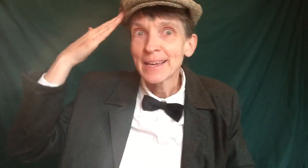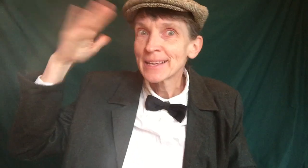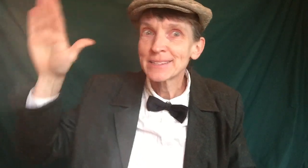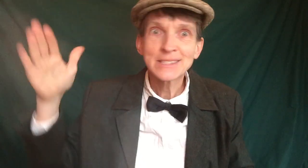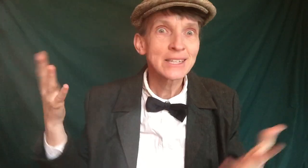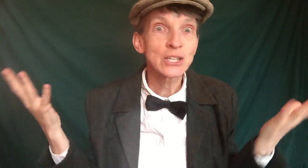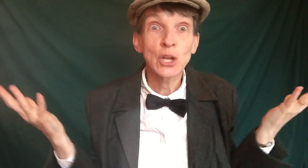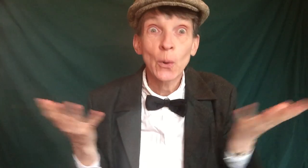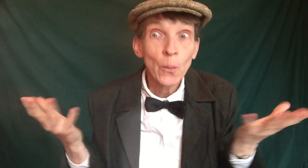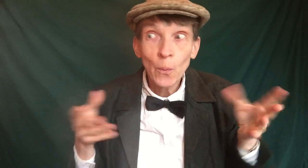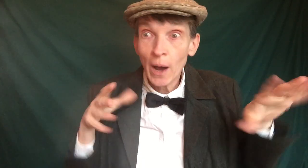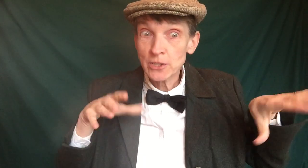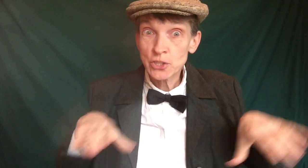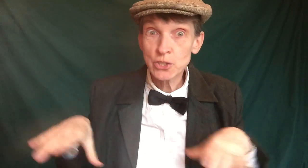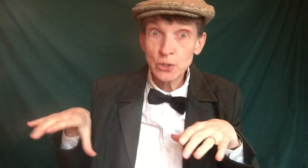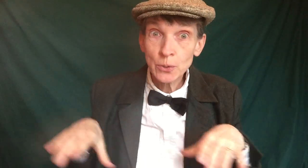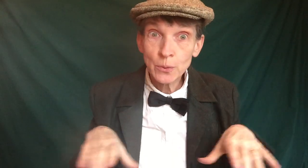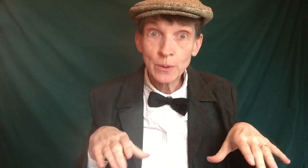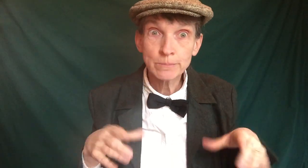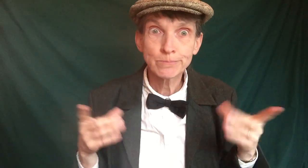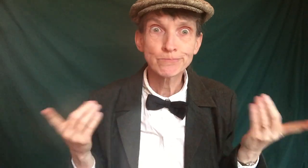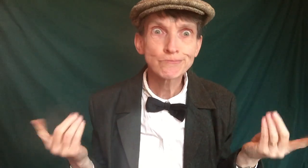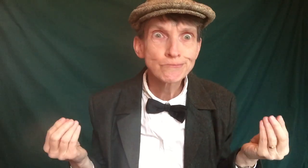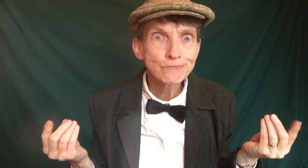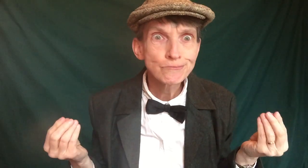He didn't know what to do.